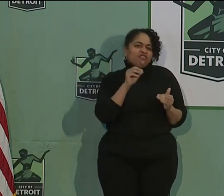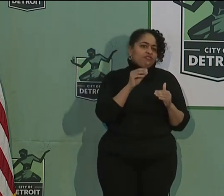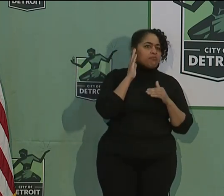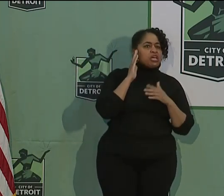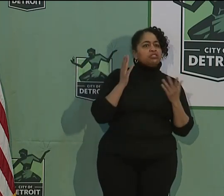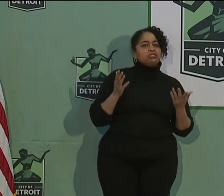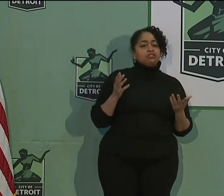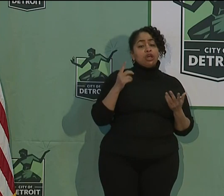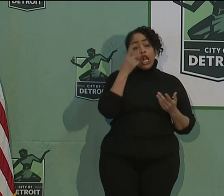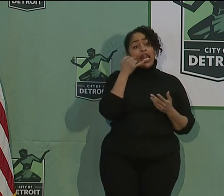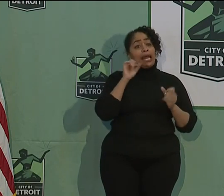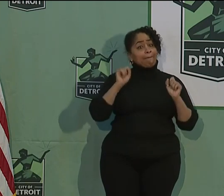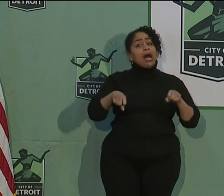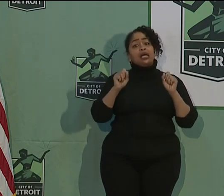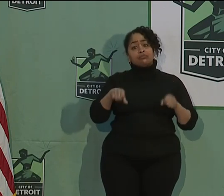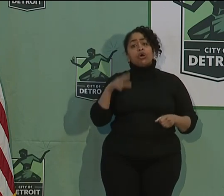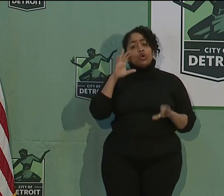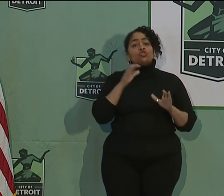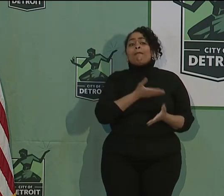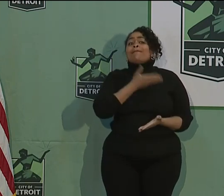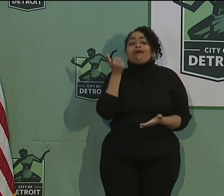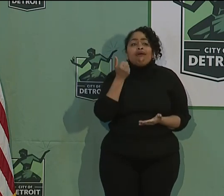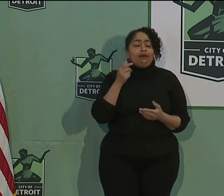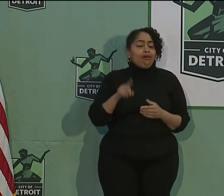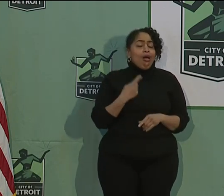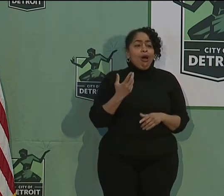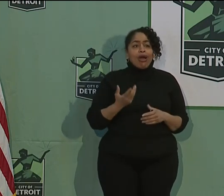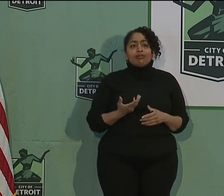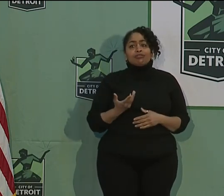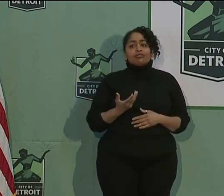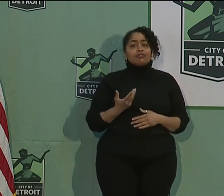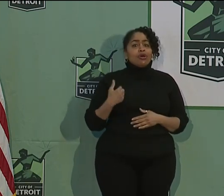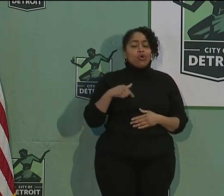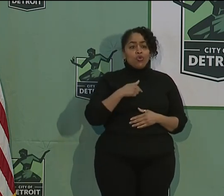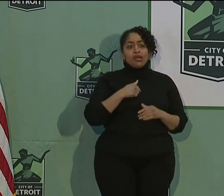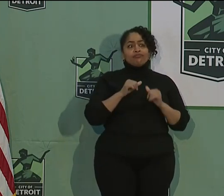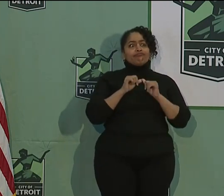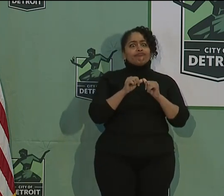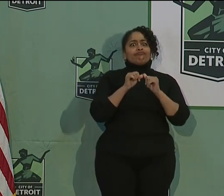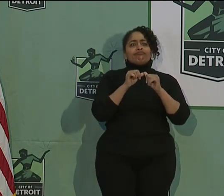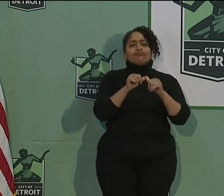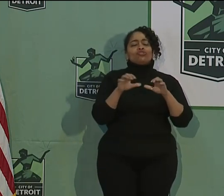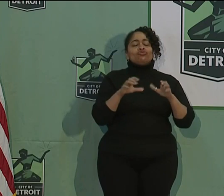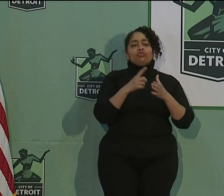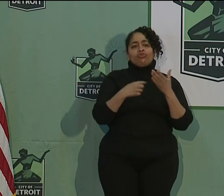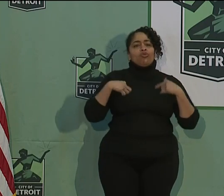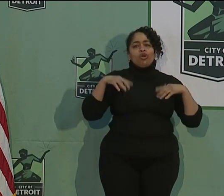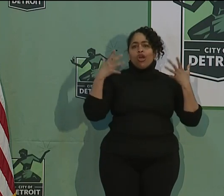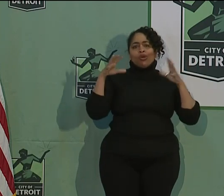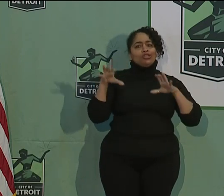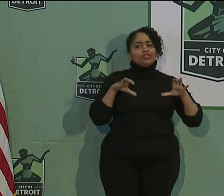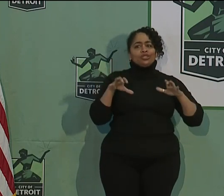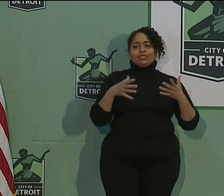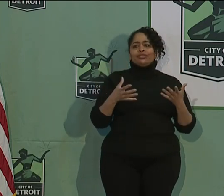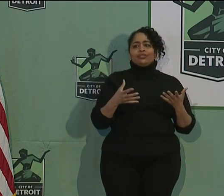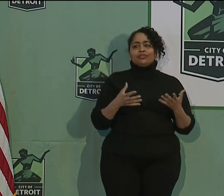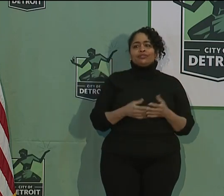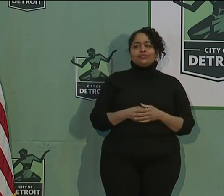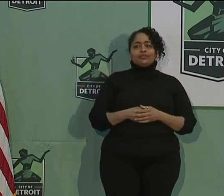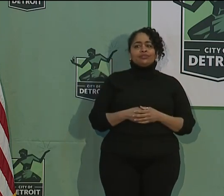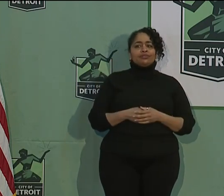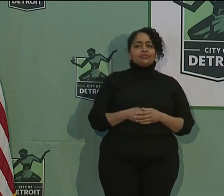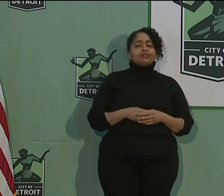possible. We'll do even better as long as we keep on doing what we're doing. And